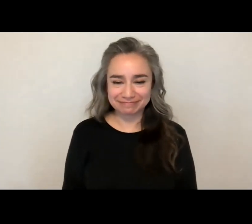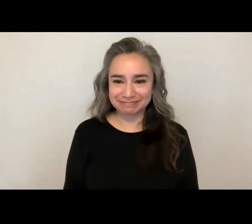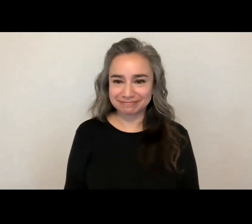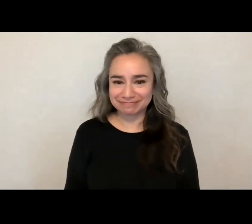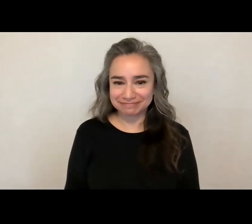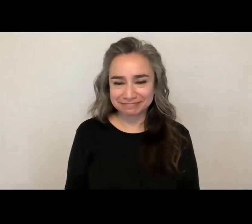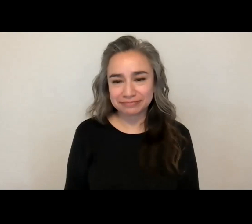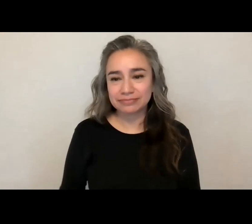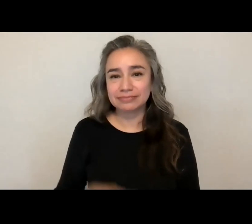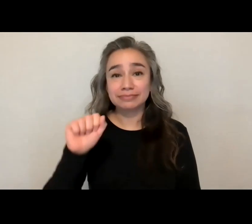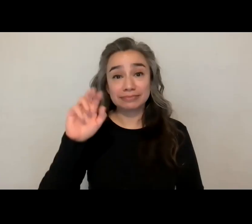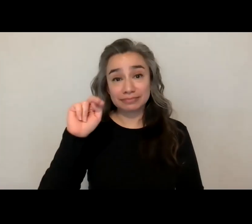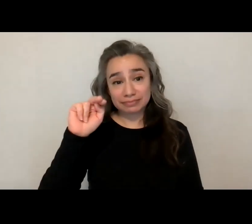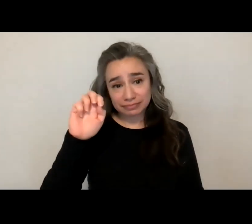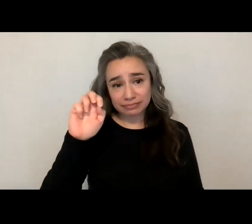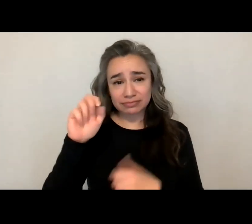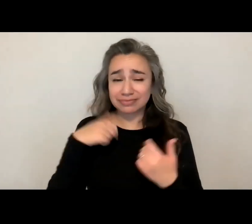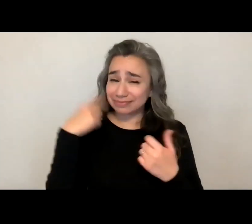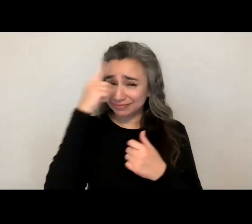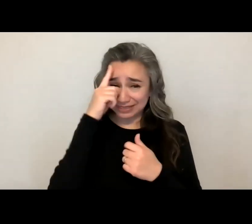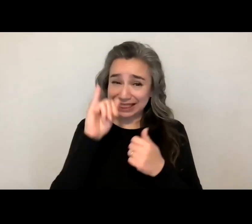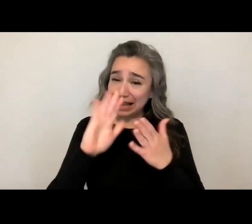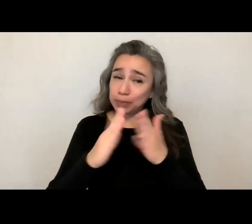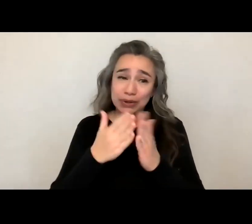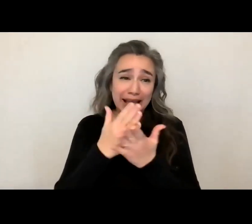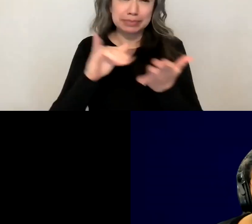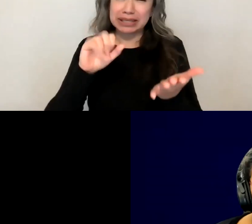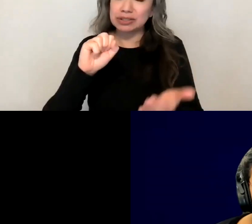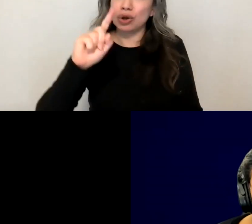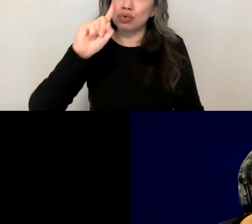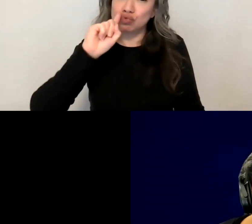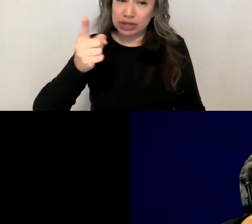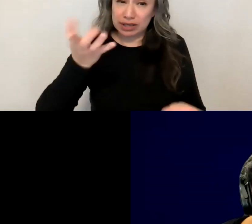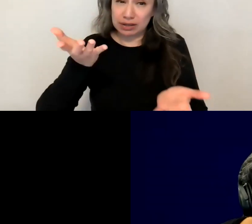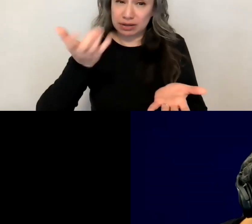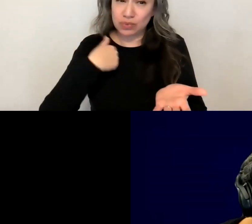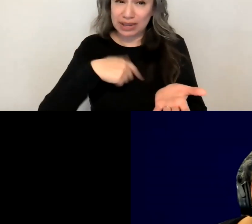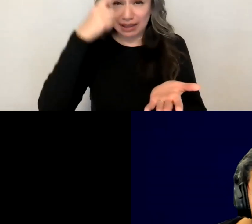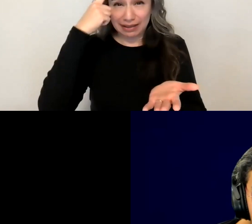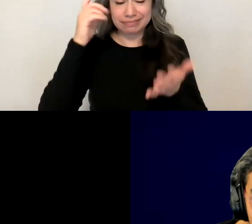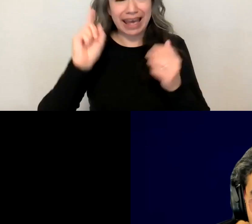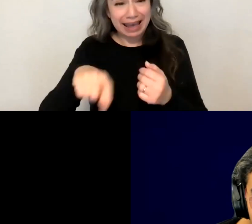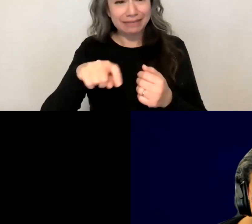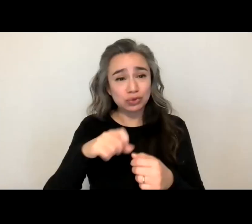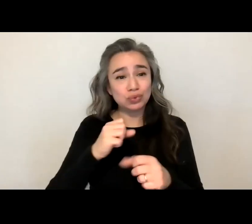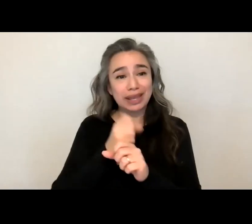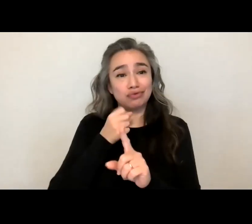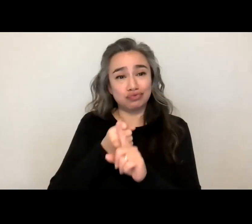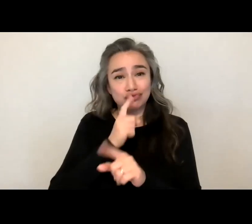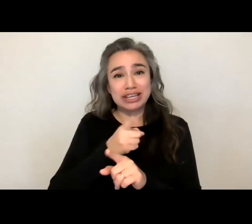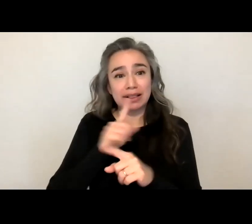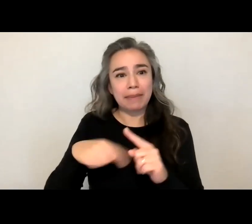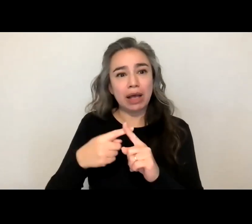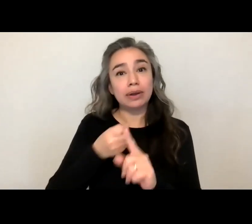Yeah, I think the community aspect is real. I mean, we're going to have to get real about impact. We're starting to see those,